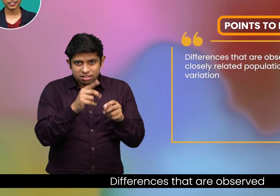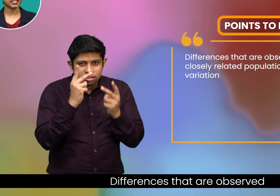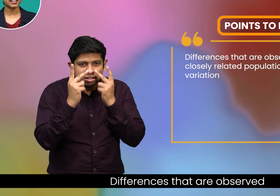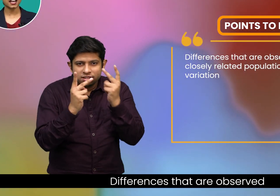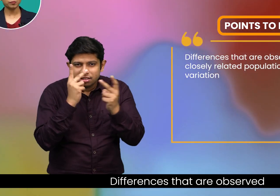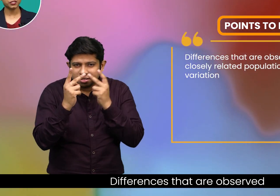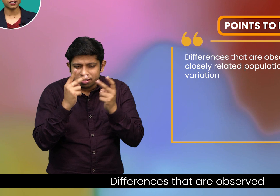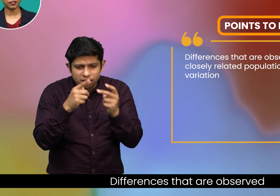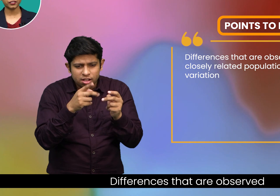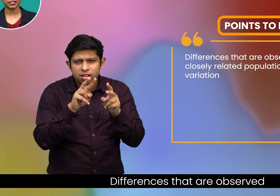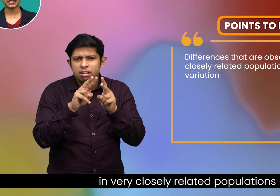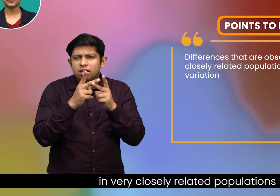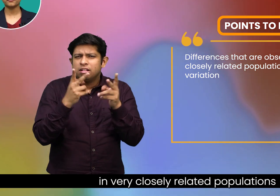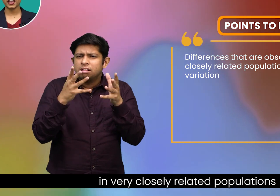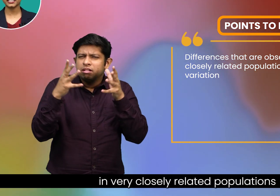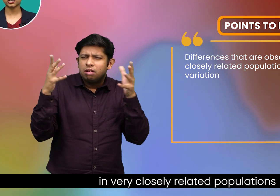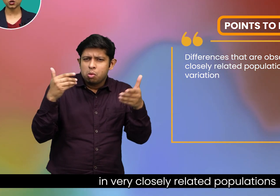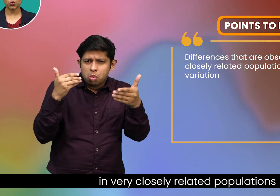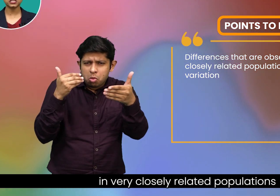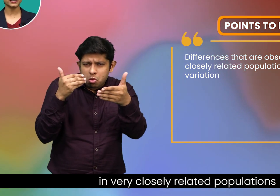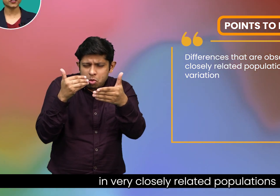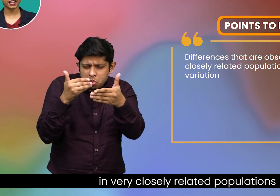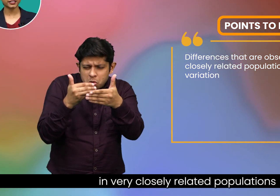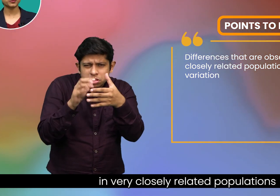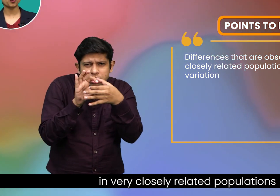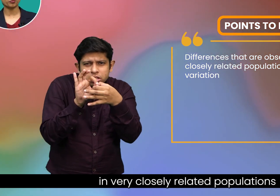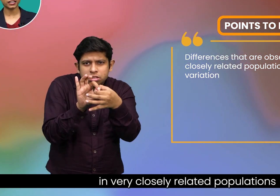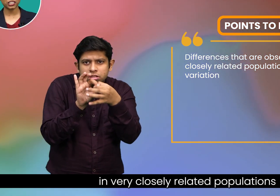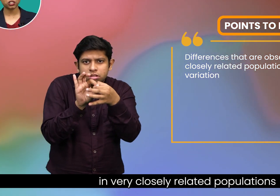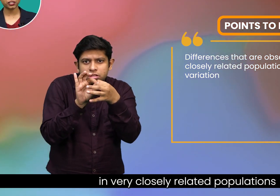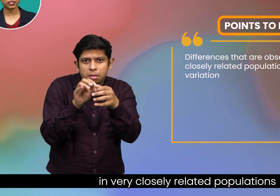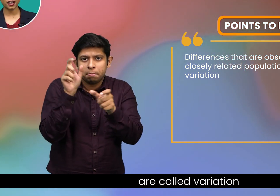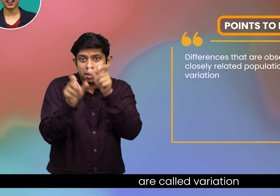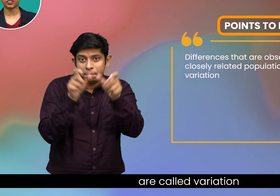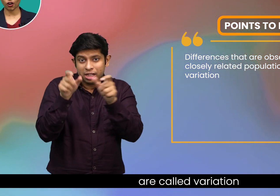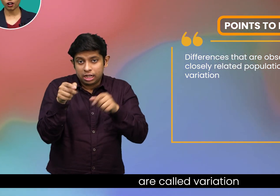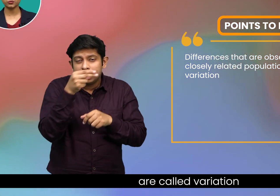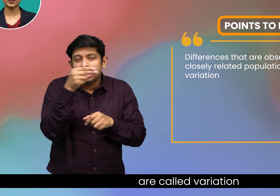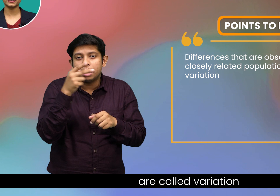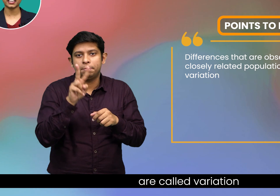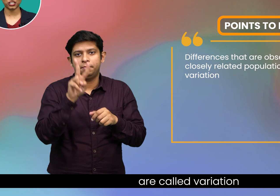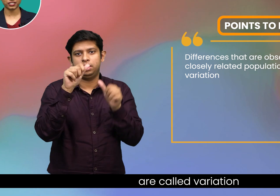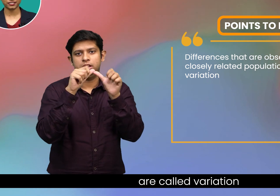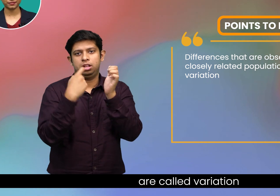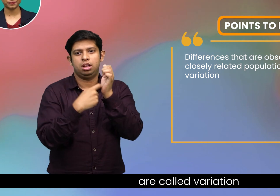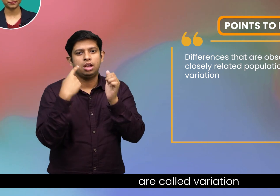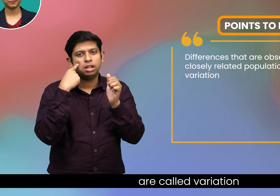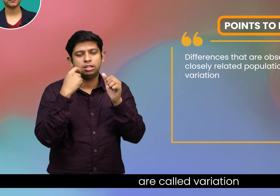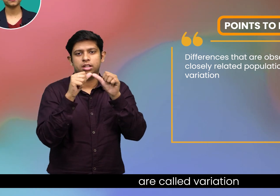Differences that are observed in very closely related populations are called variation.